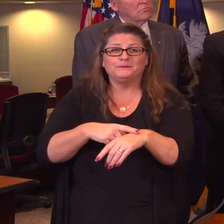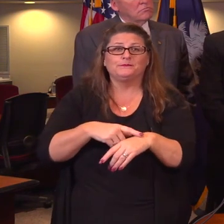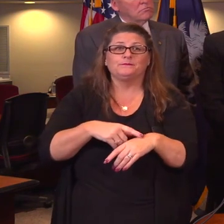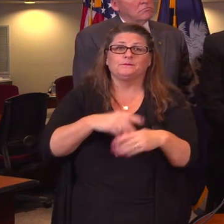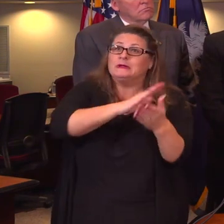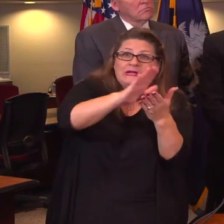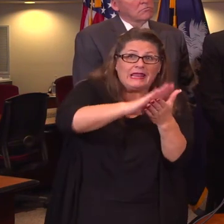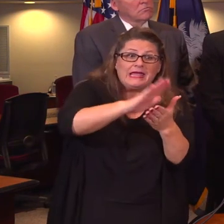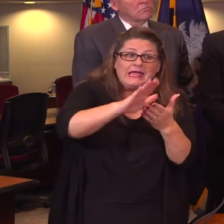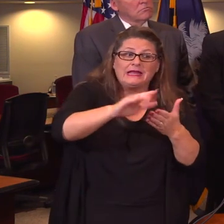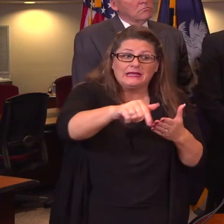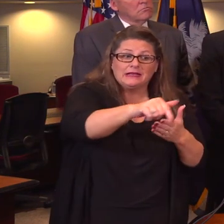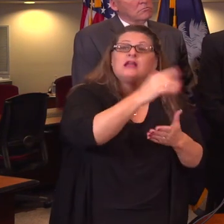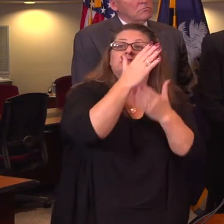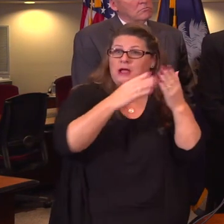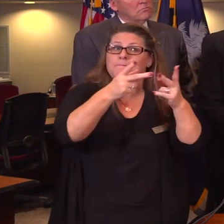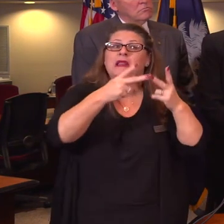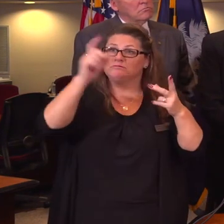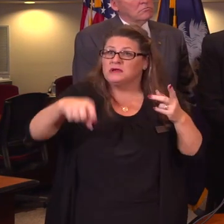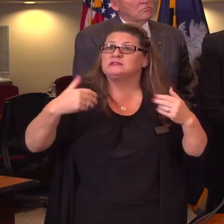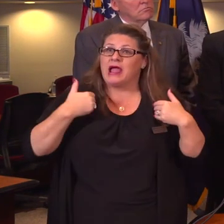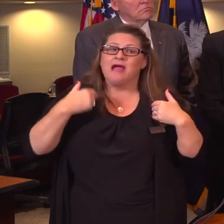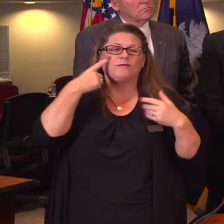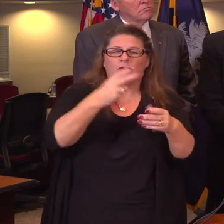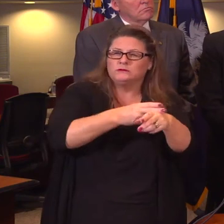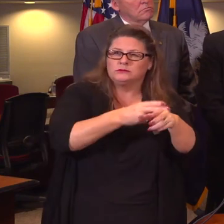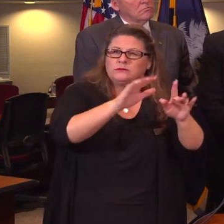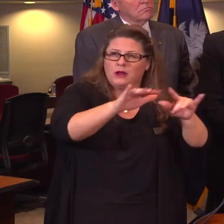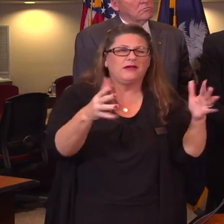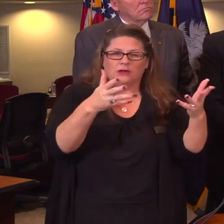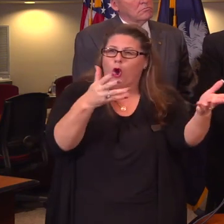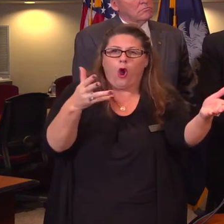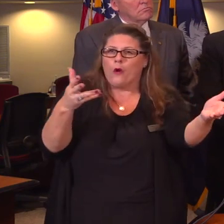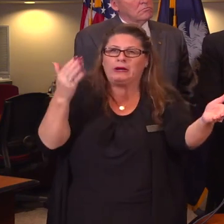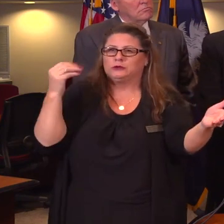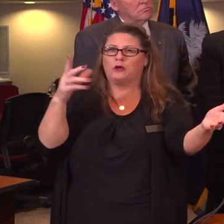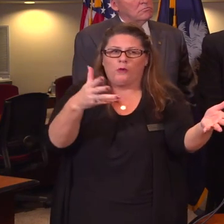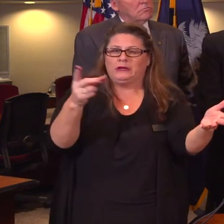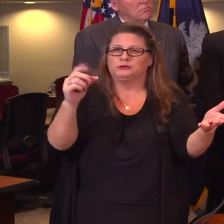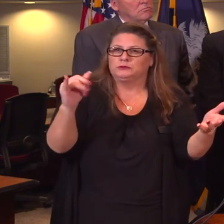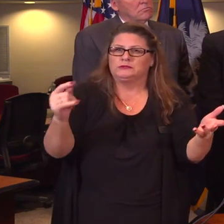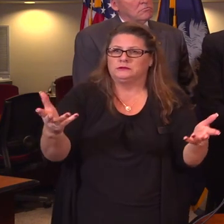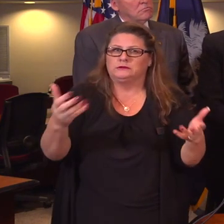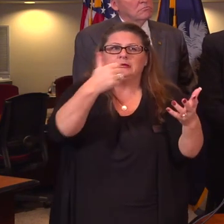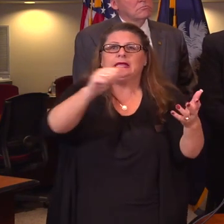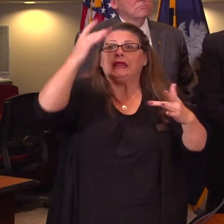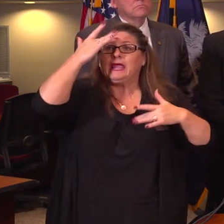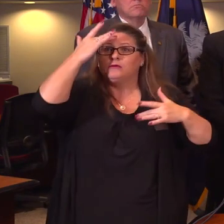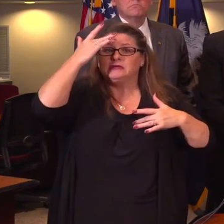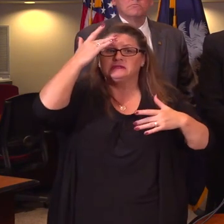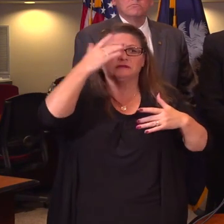environmental cleaning is indicated, and that's done in hospital settings and in other areas where illnesses may have